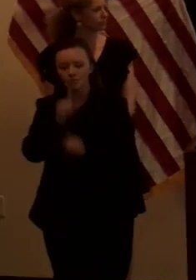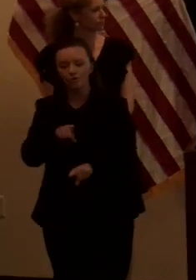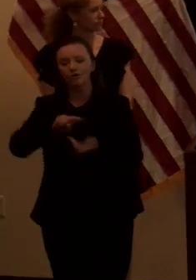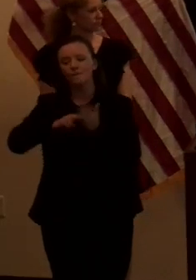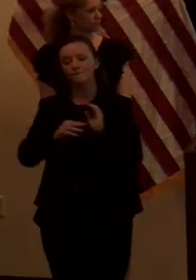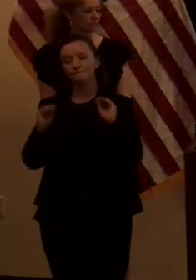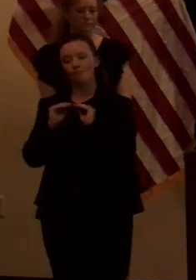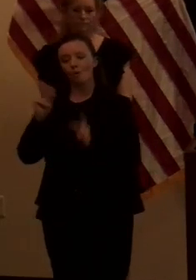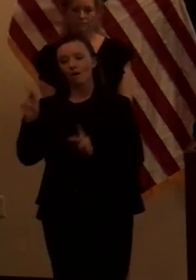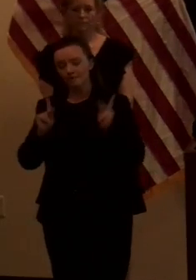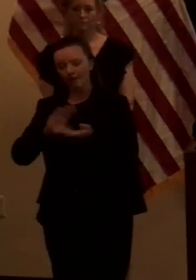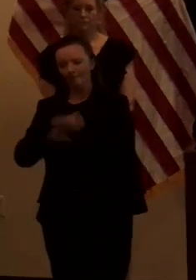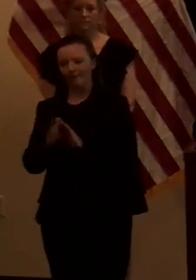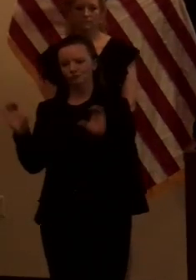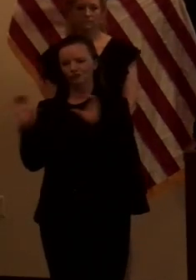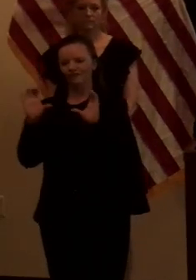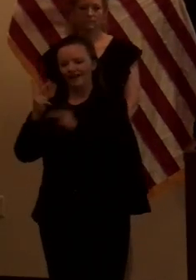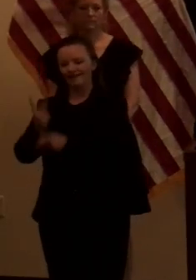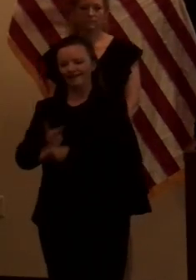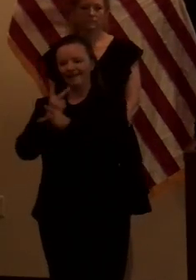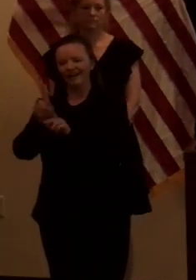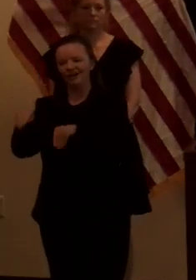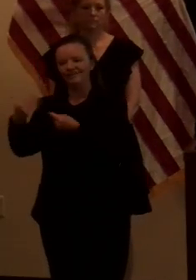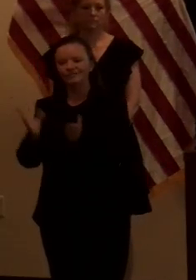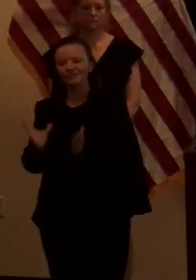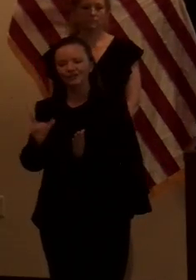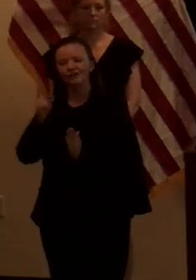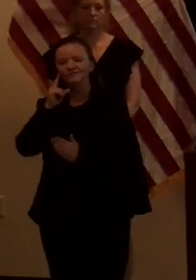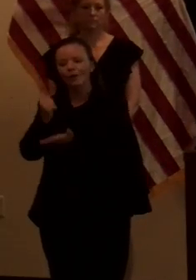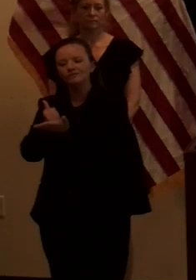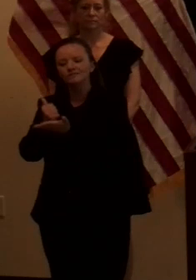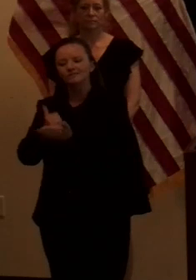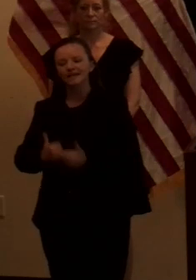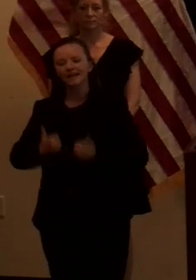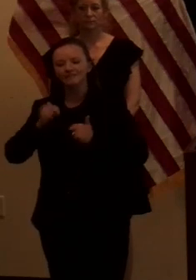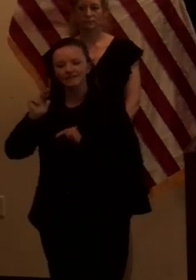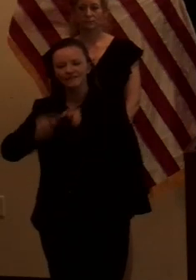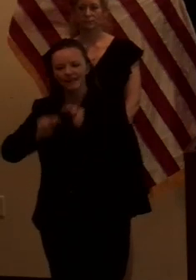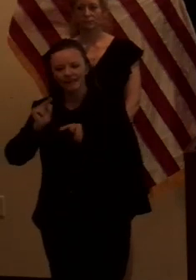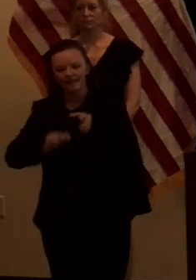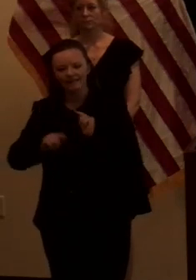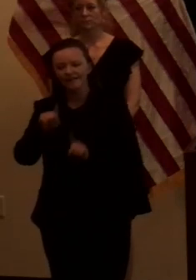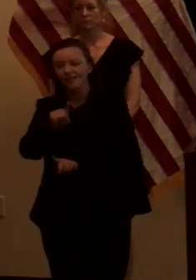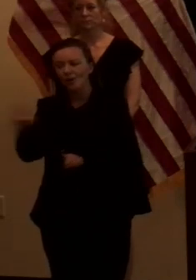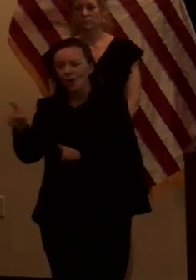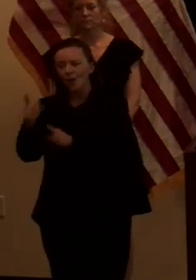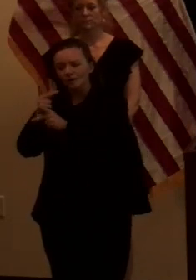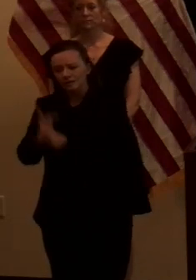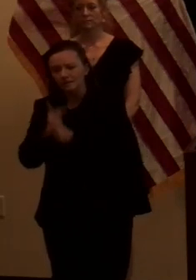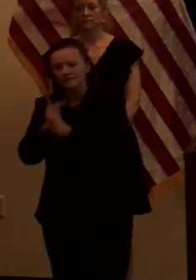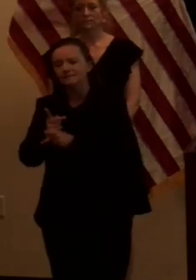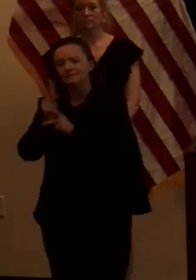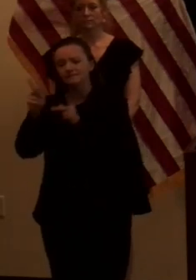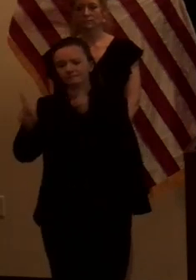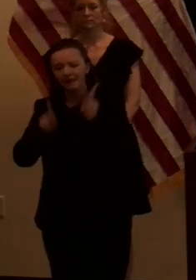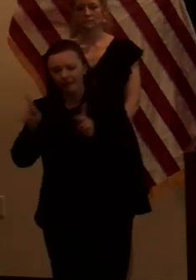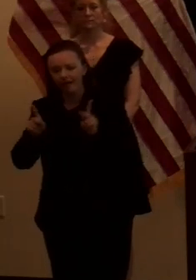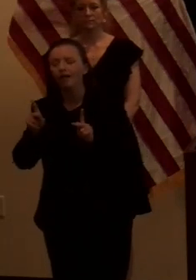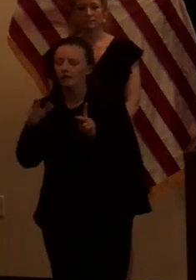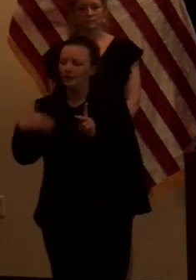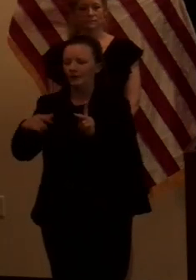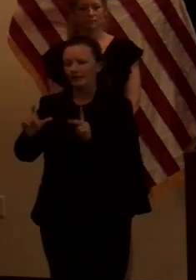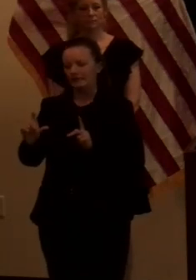as caregivers in assisted living facilities at a time when these positions are in high demand. I've